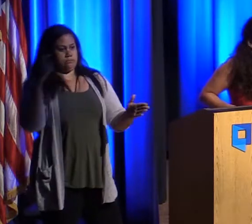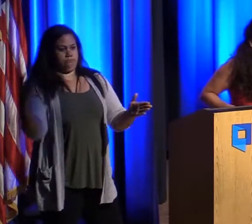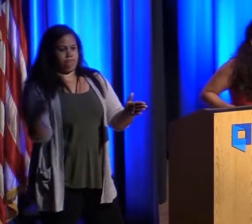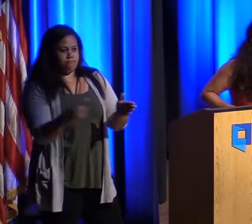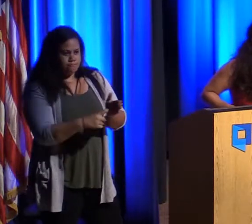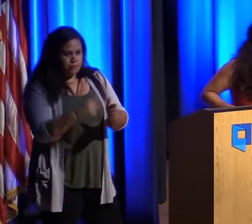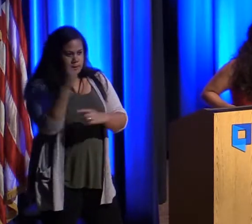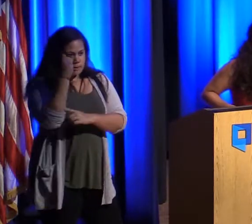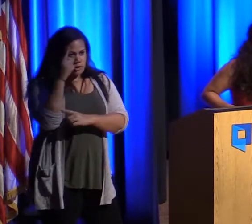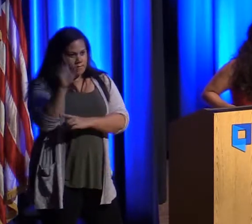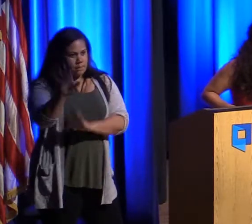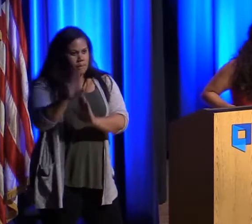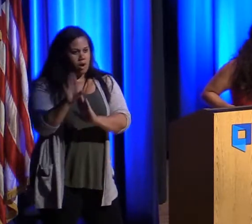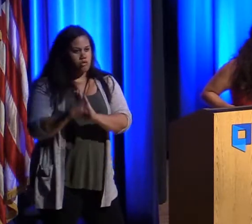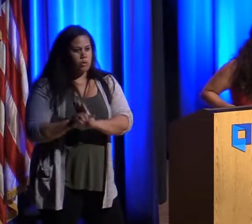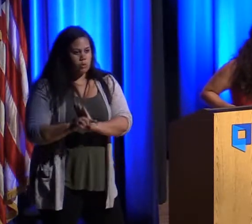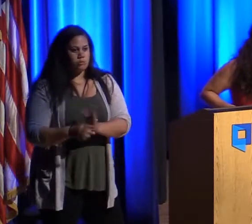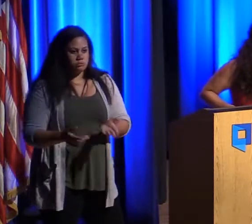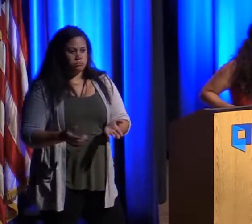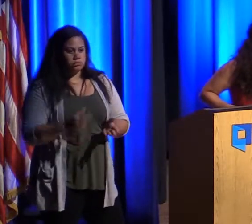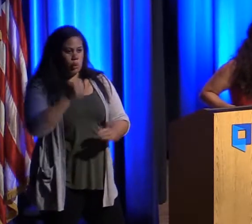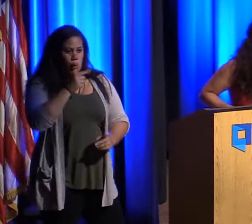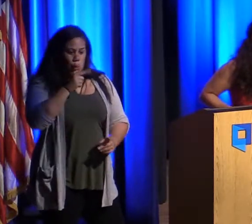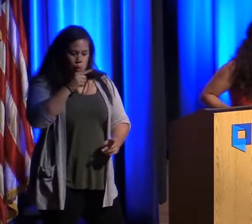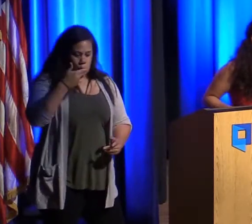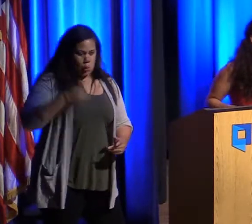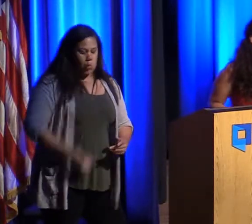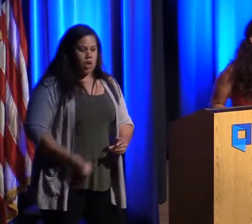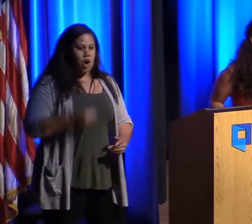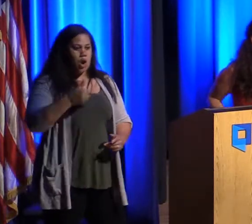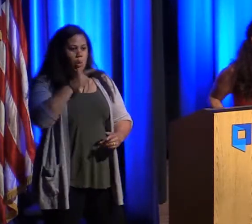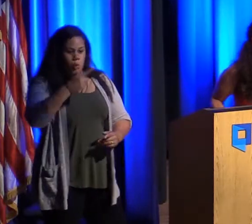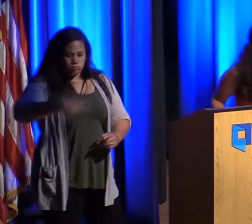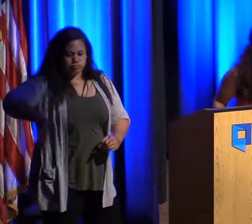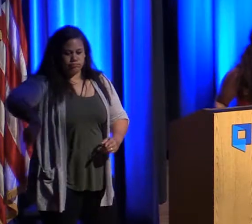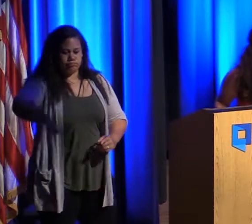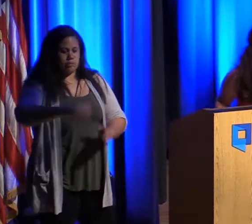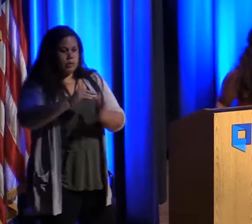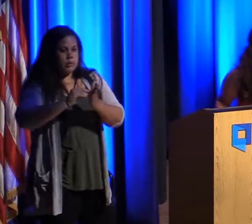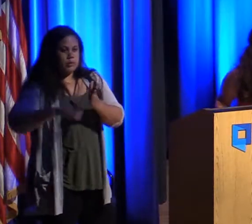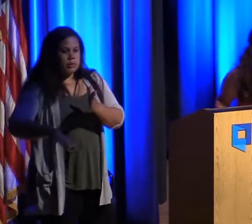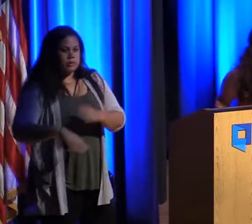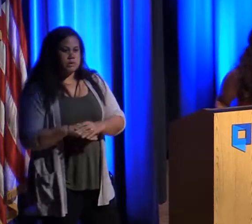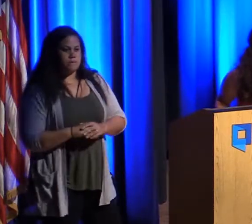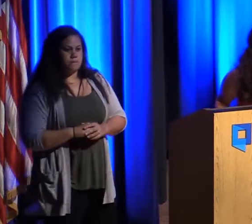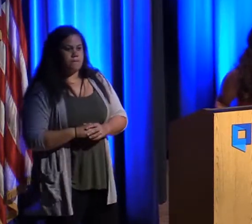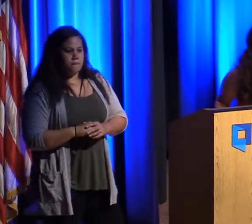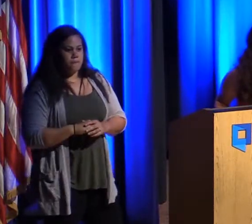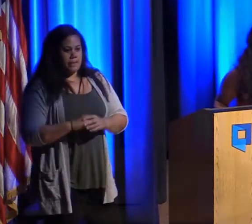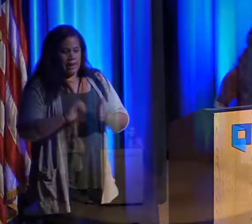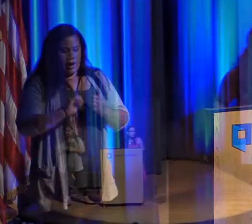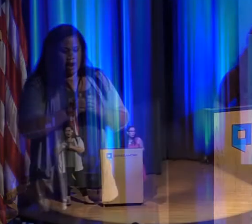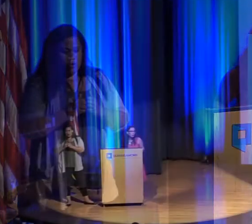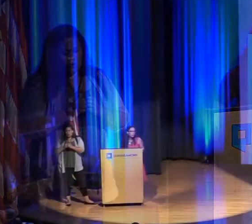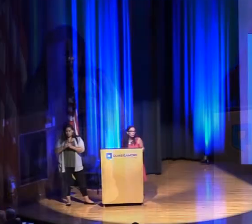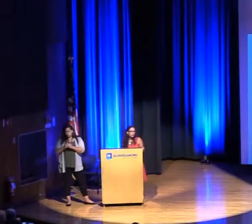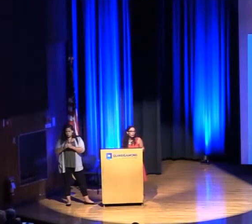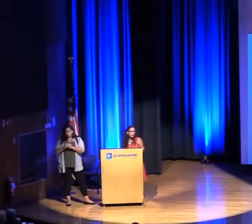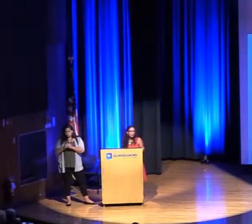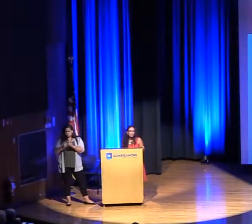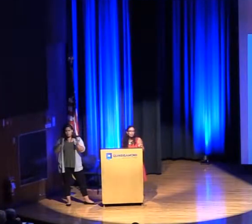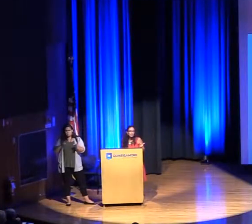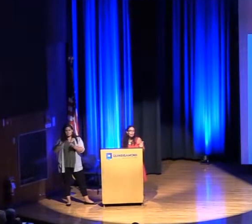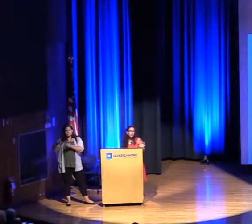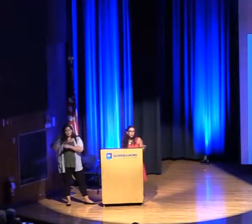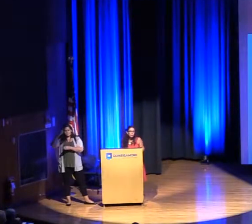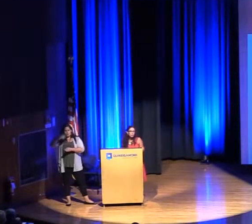to understand sort of who we are, who we're going into the room with our students with, and how to control for the bias that we each have.